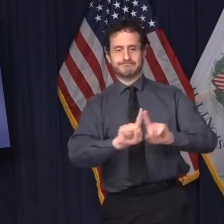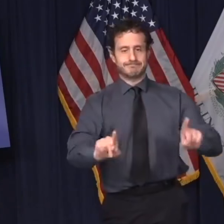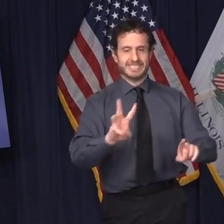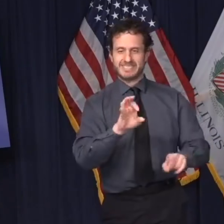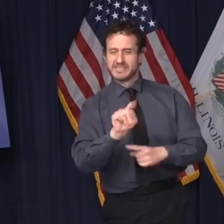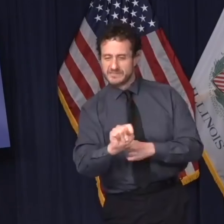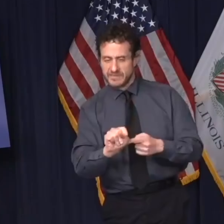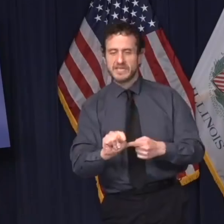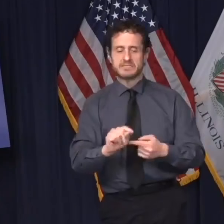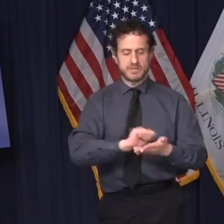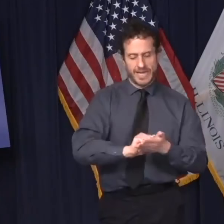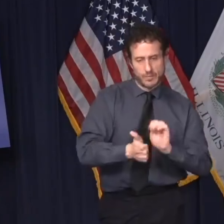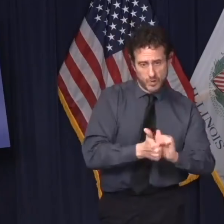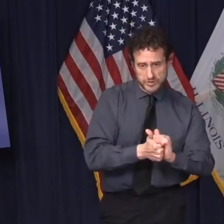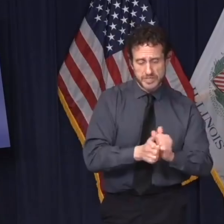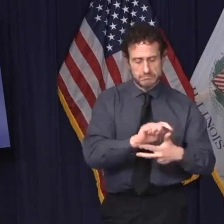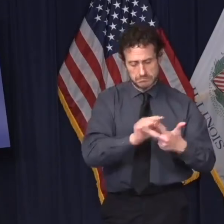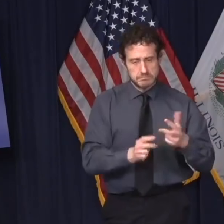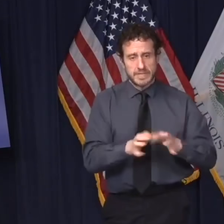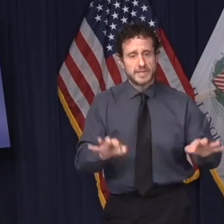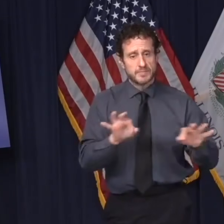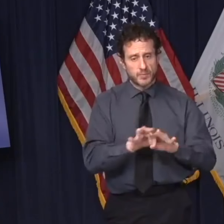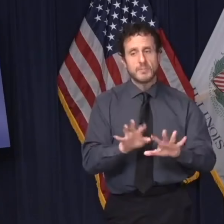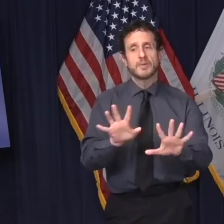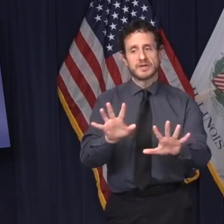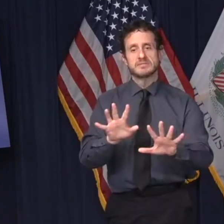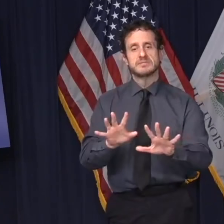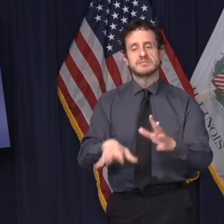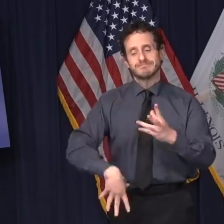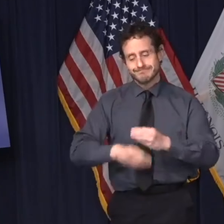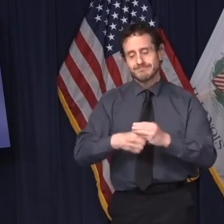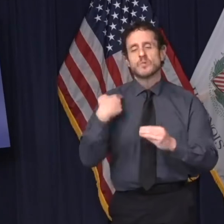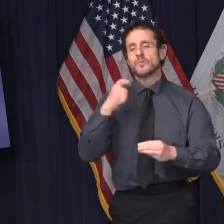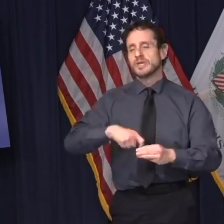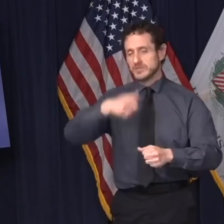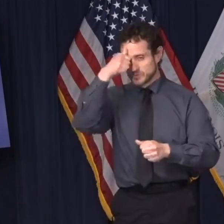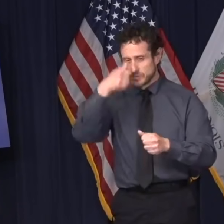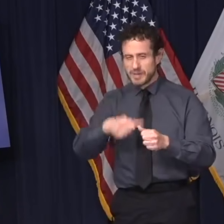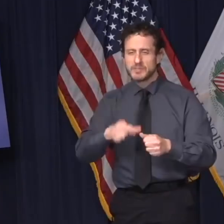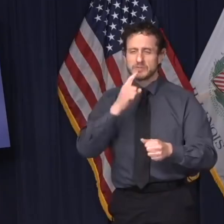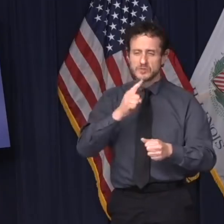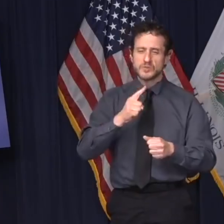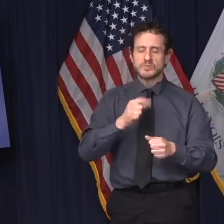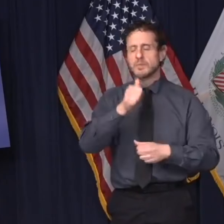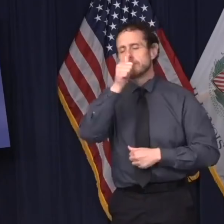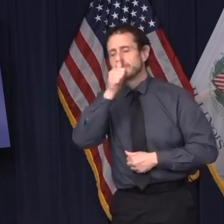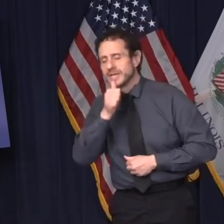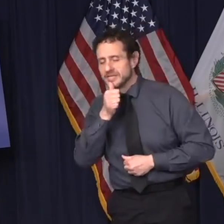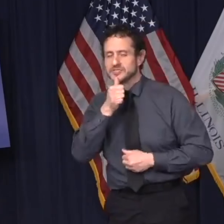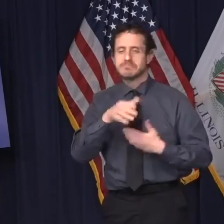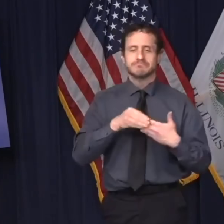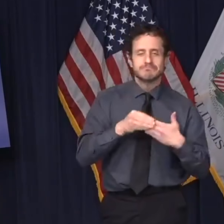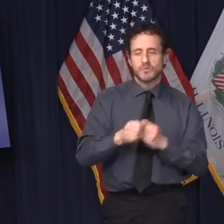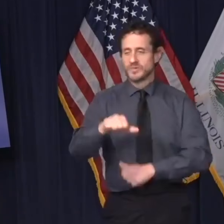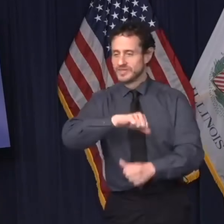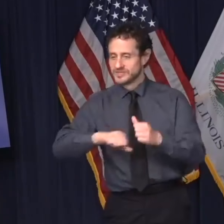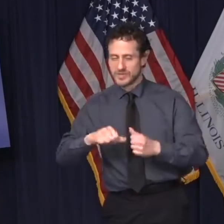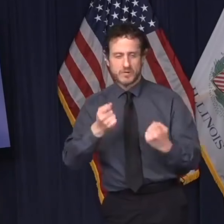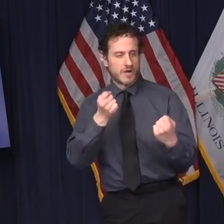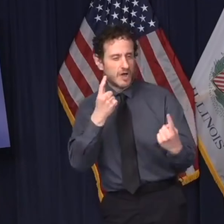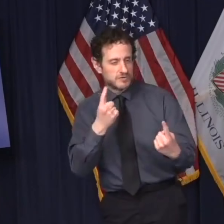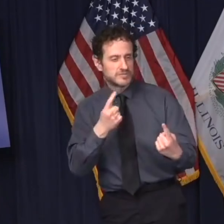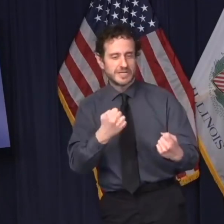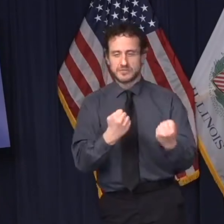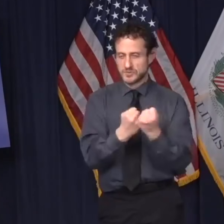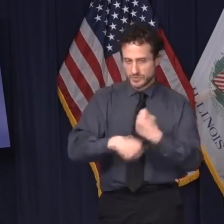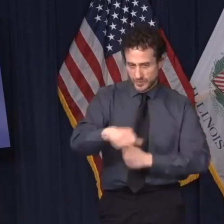all of those are vitally important, we also need to remember to be kind to one another and have patience and understanding and offer